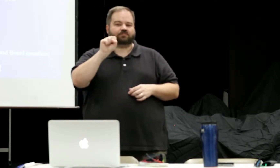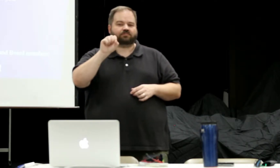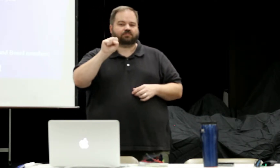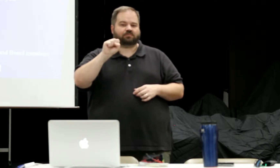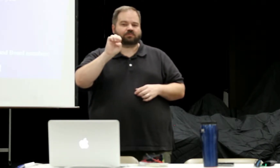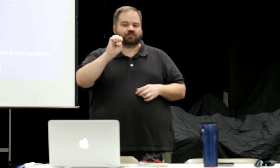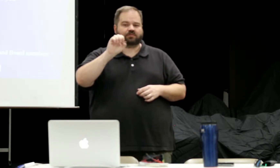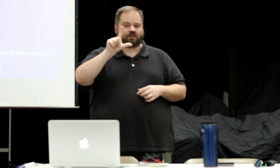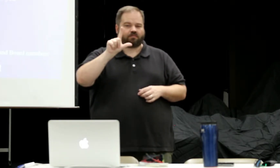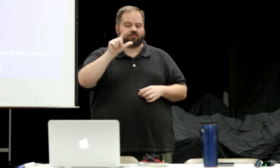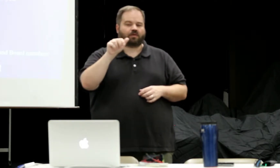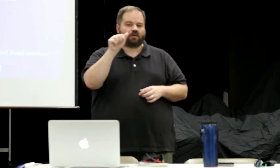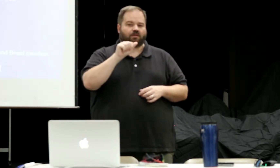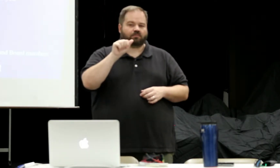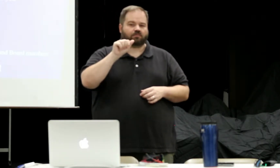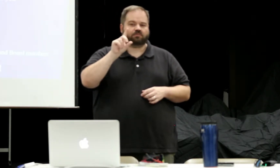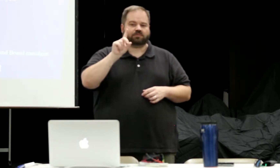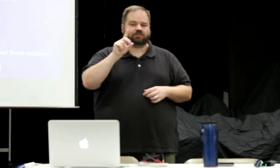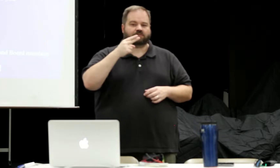can contact me at